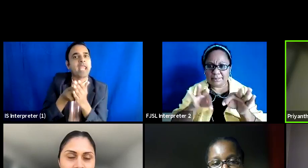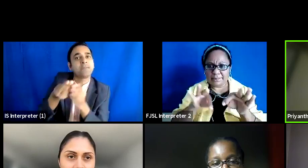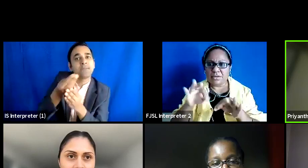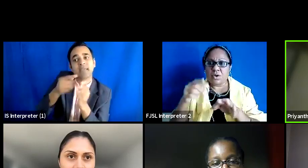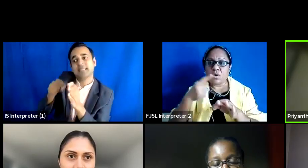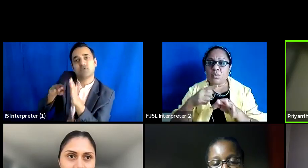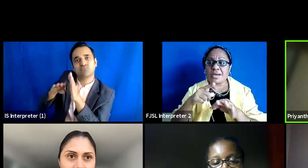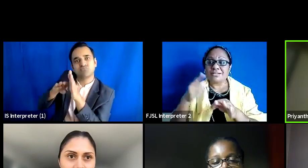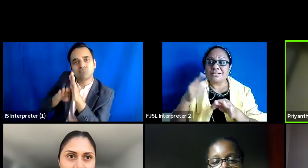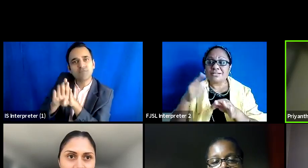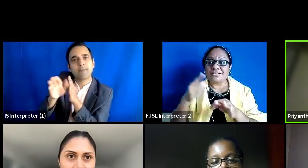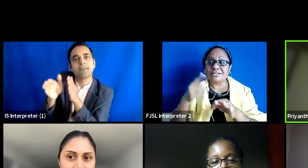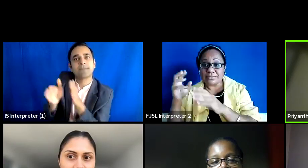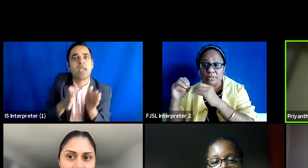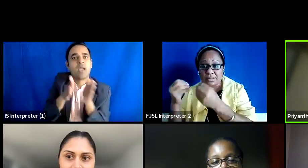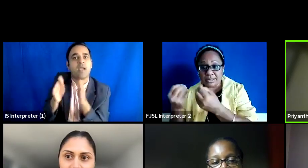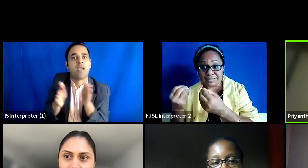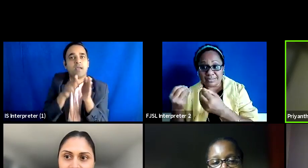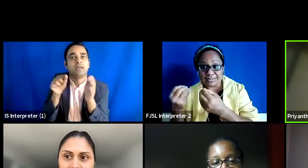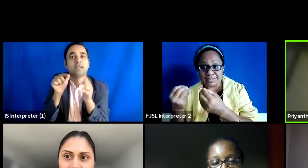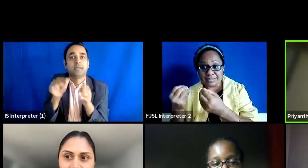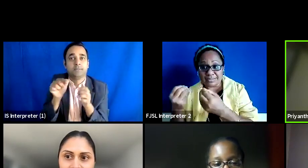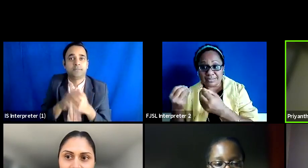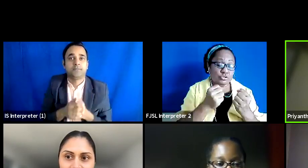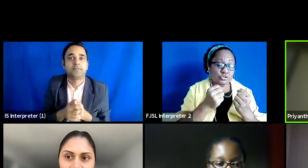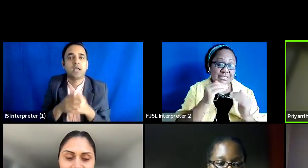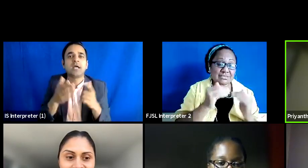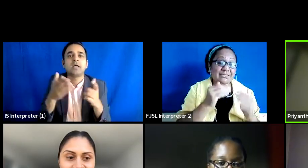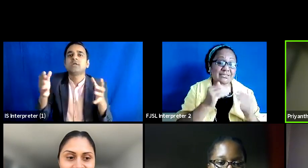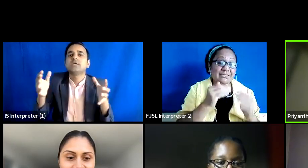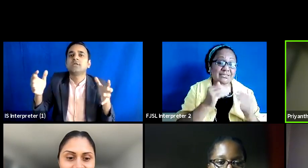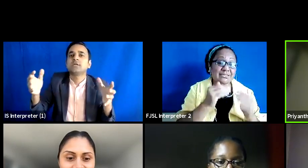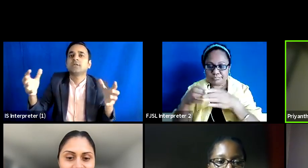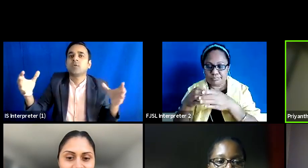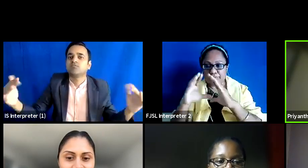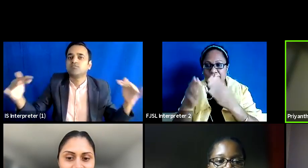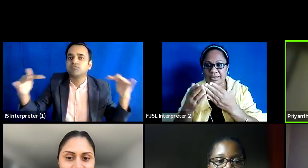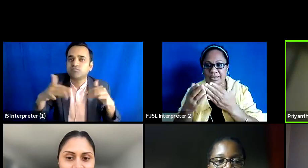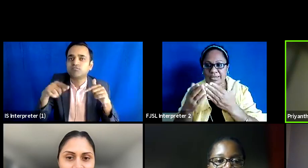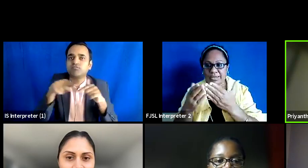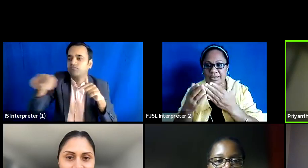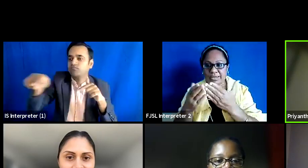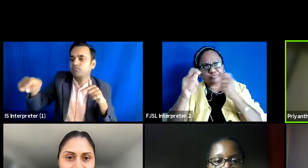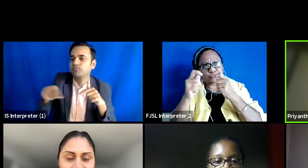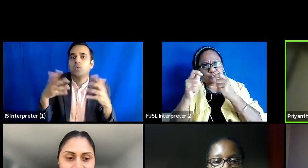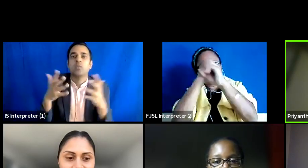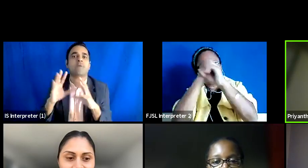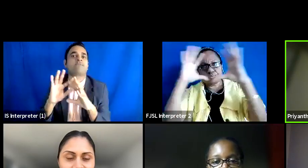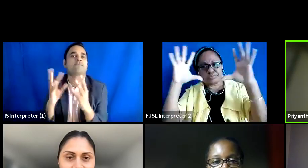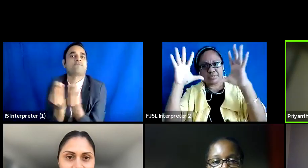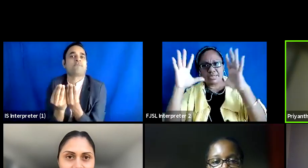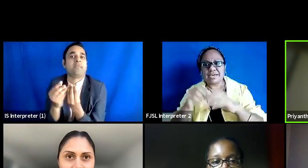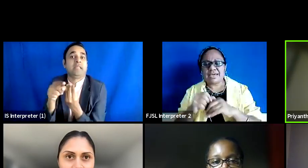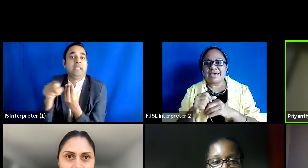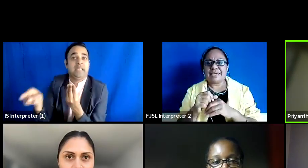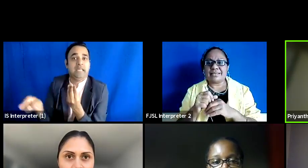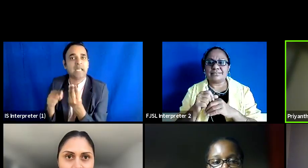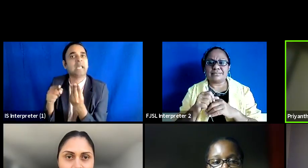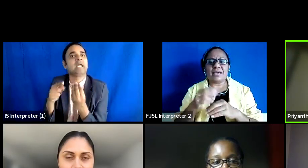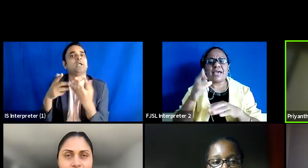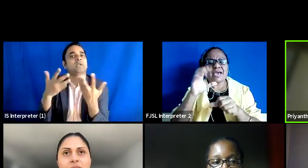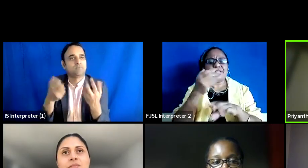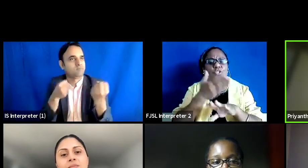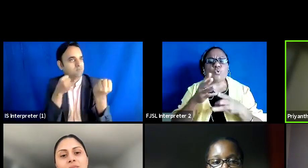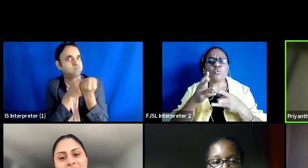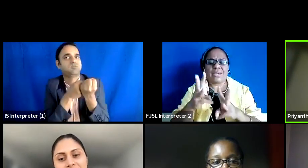movements to rethink, reimagine, and demand the recentering systems,